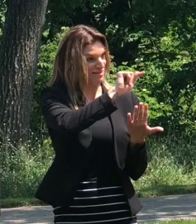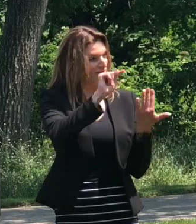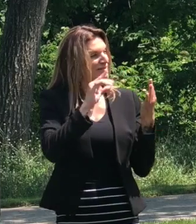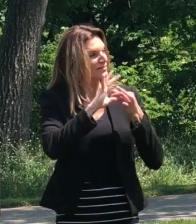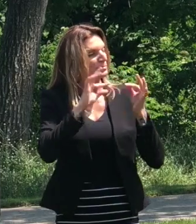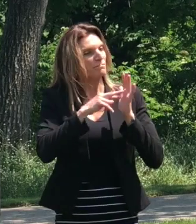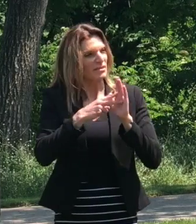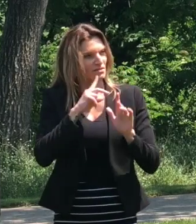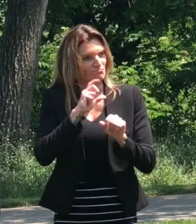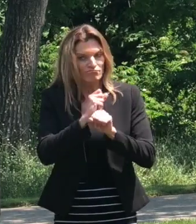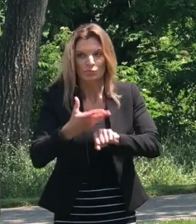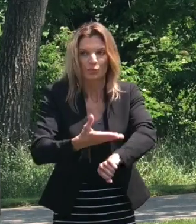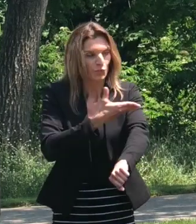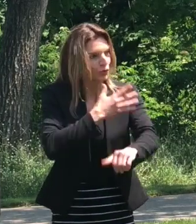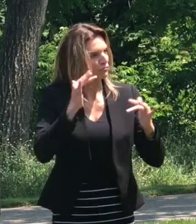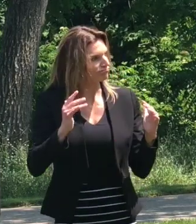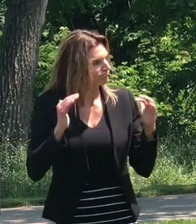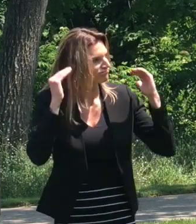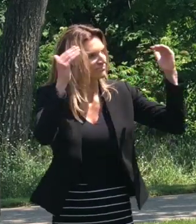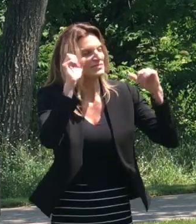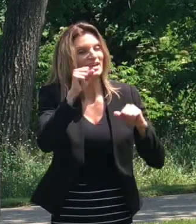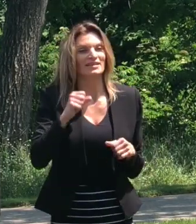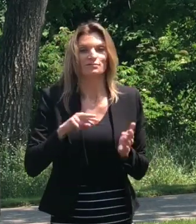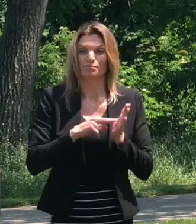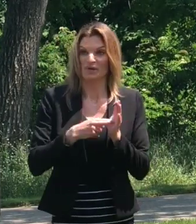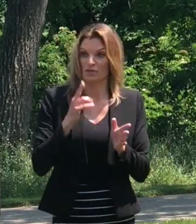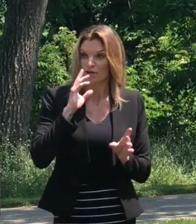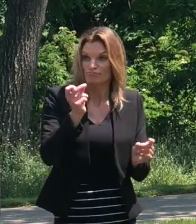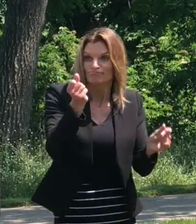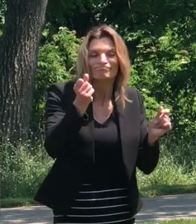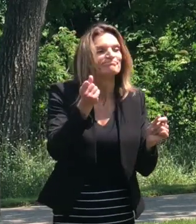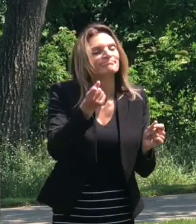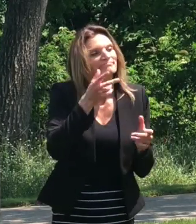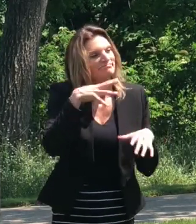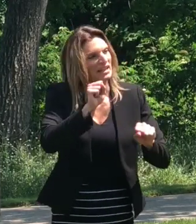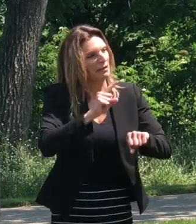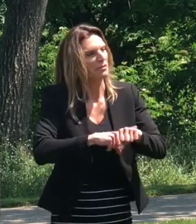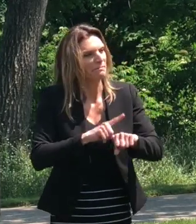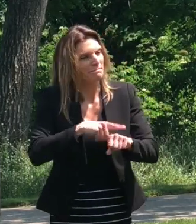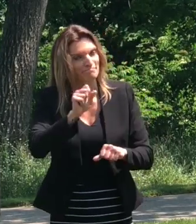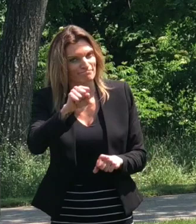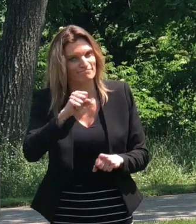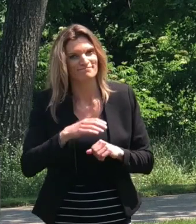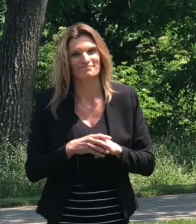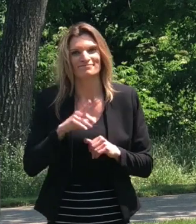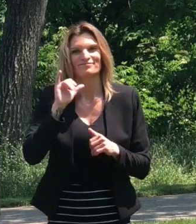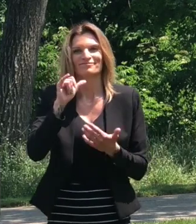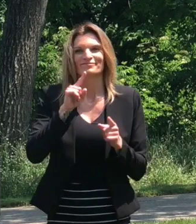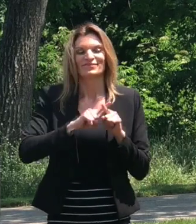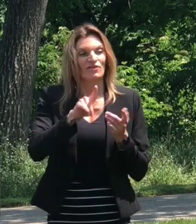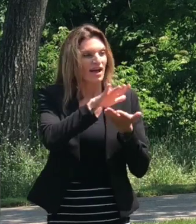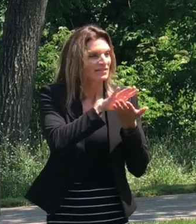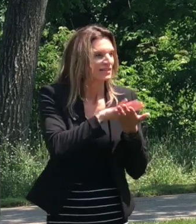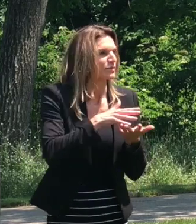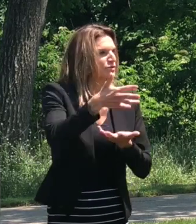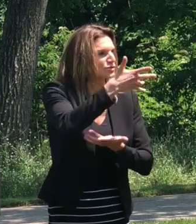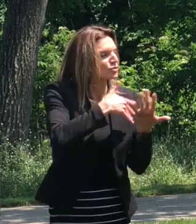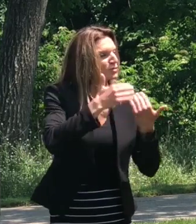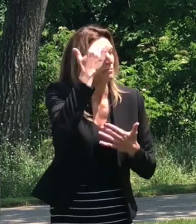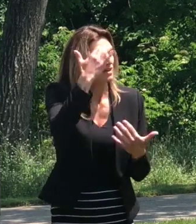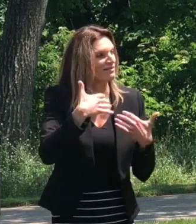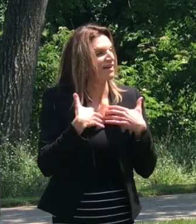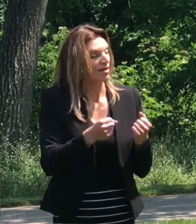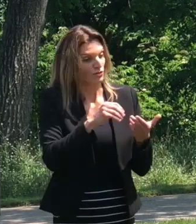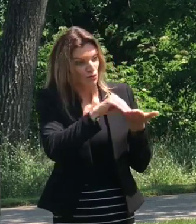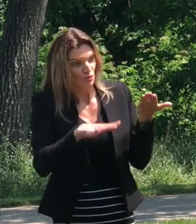support this comeback. But it's going to take some time for us to, for instance, address all of the academic and social and mental health needs